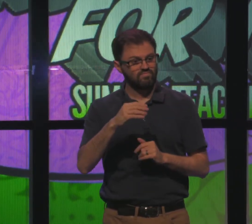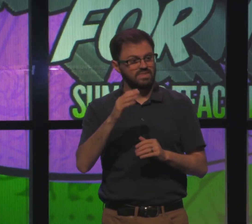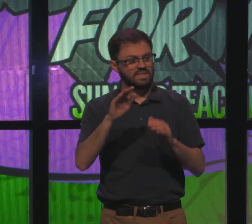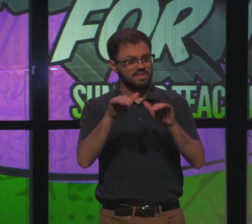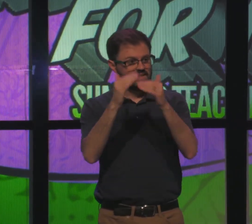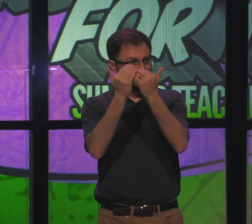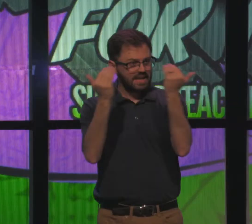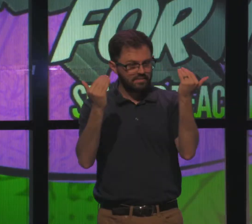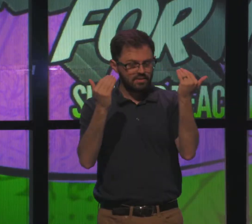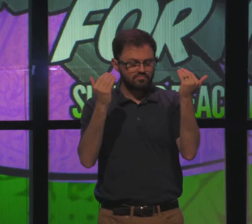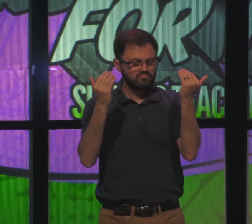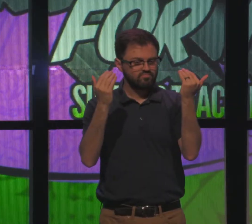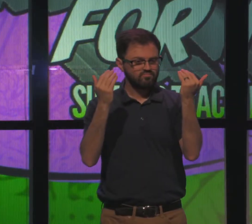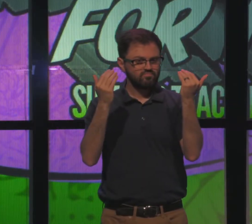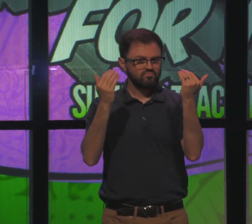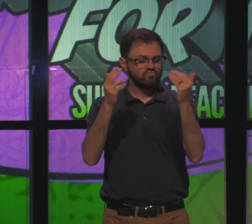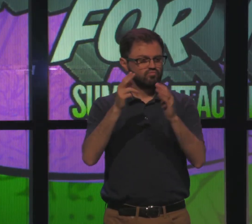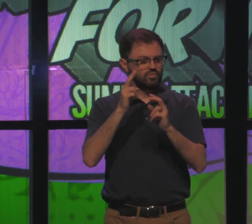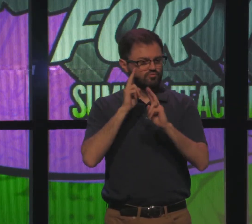your decision.